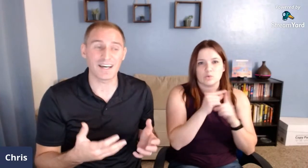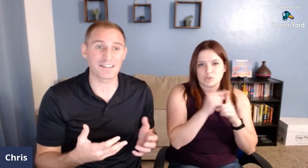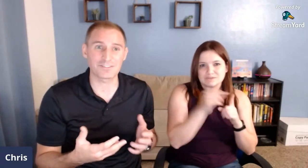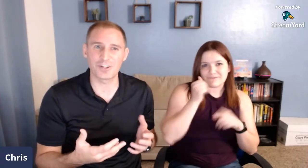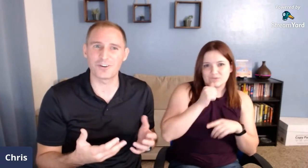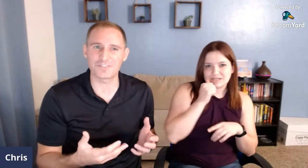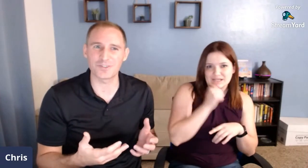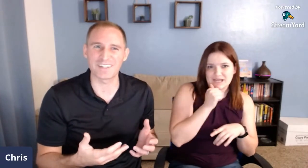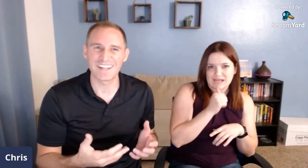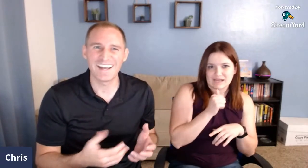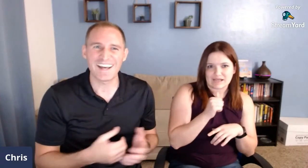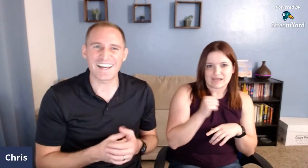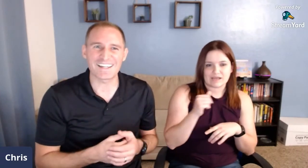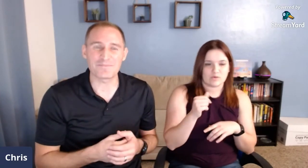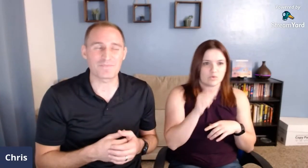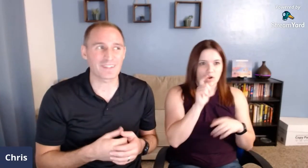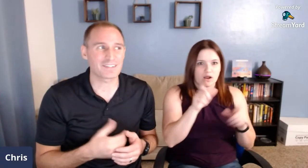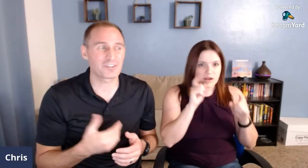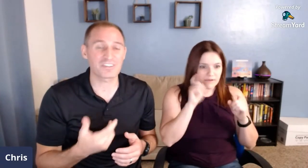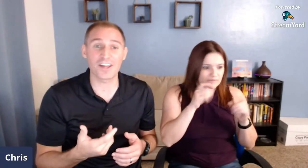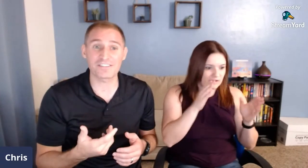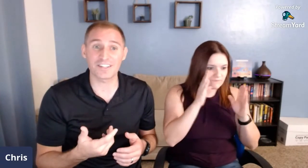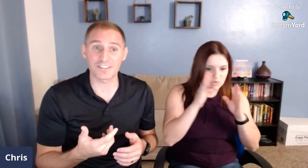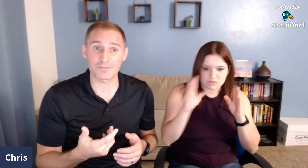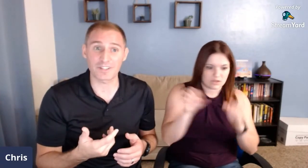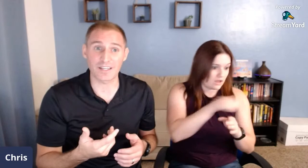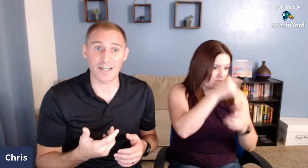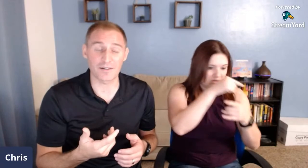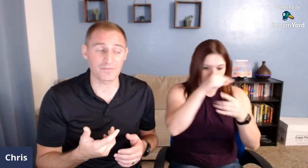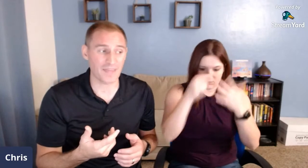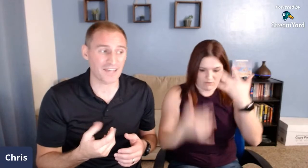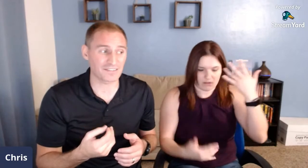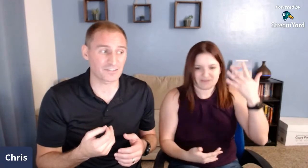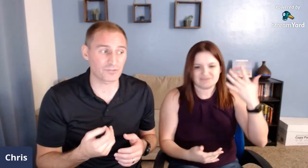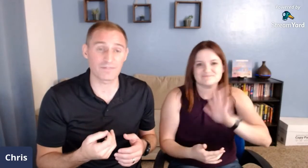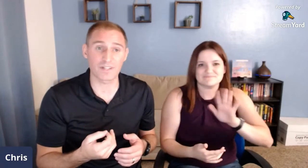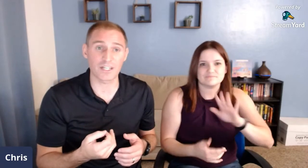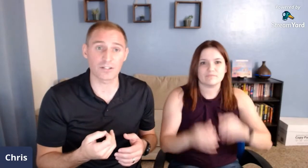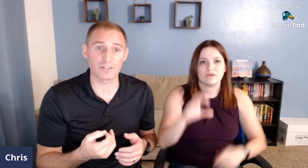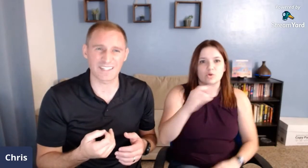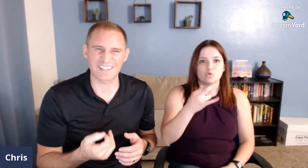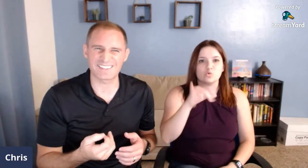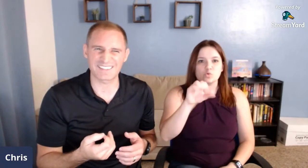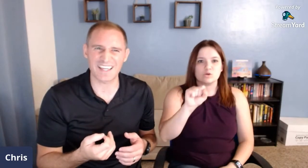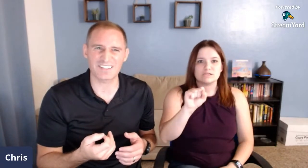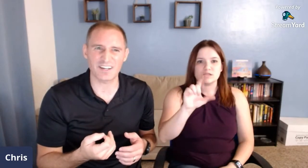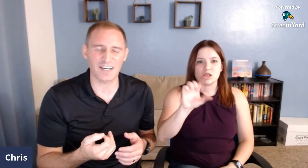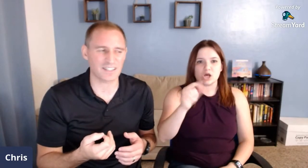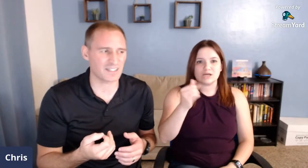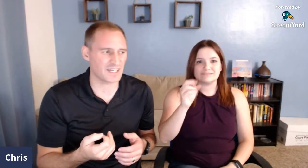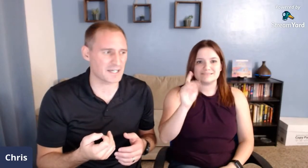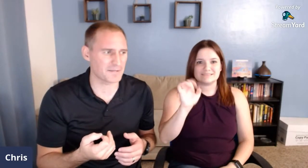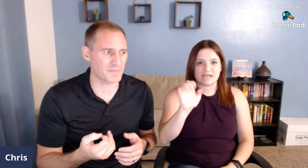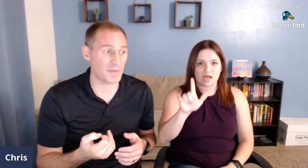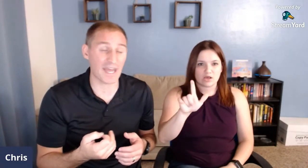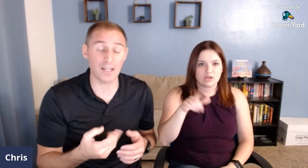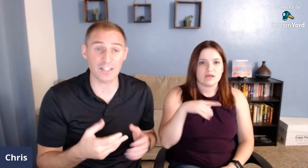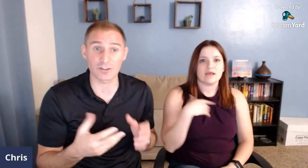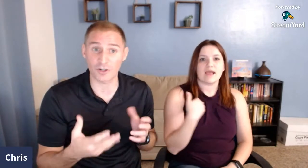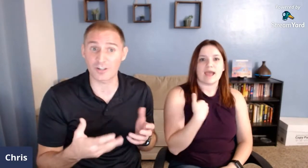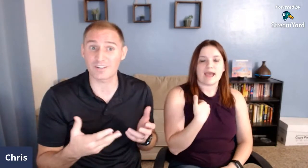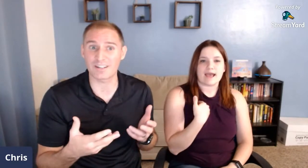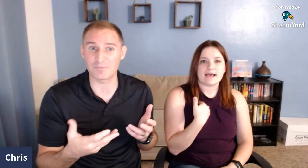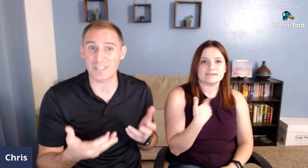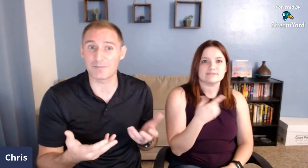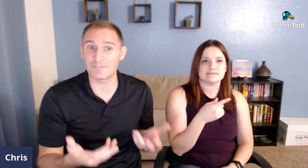be pseudo-fluent. Chris Lonsdale is really has this great video, and it's a TED Talk about how